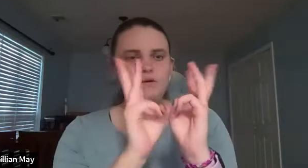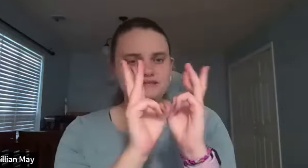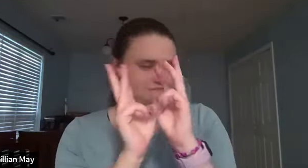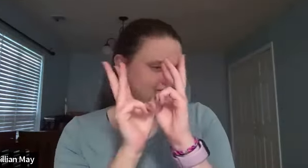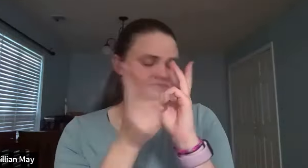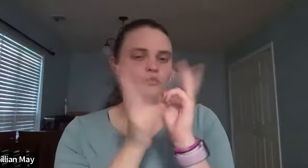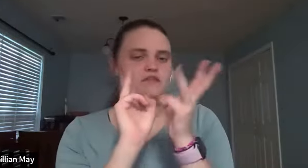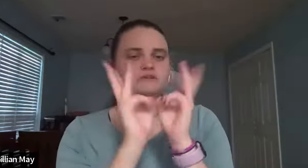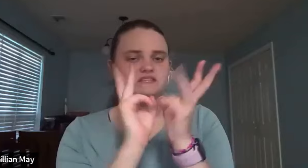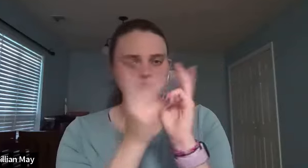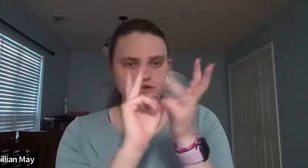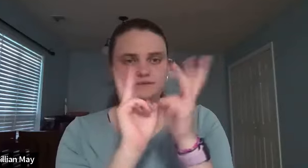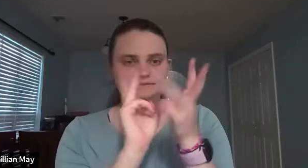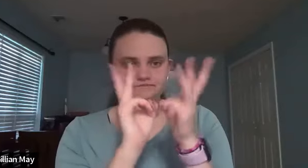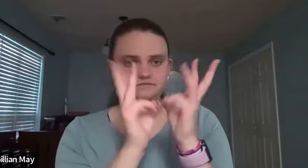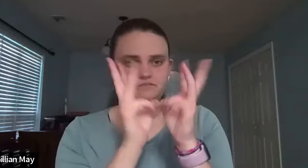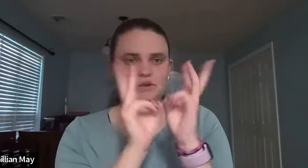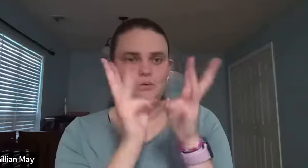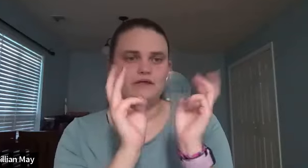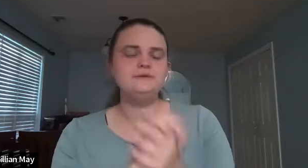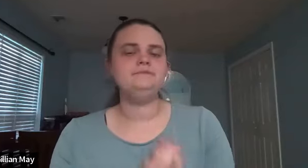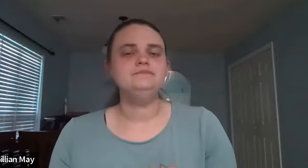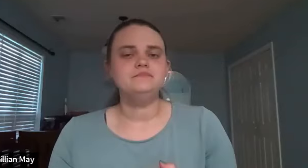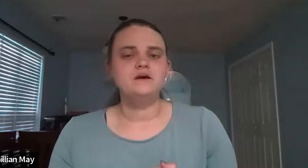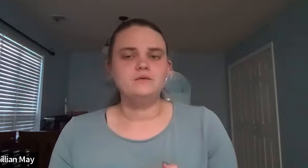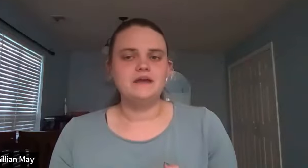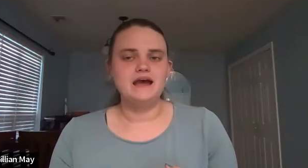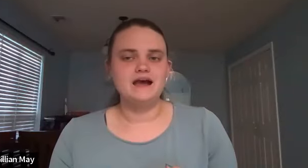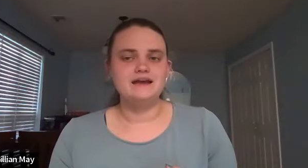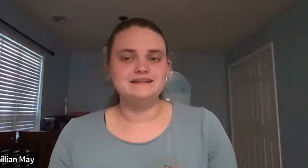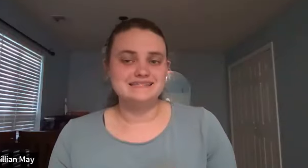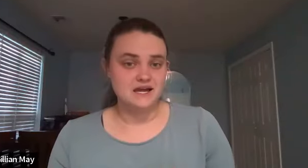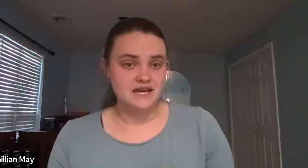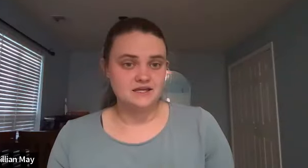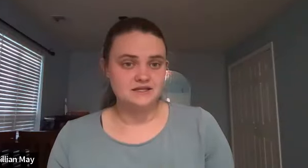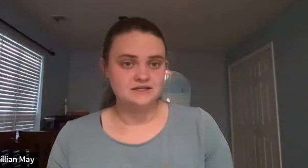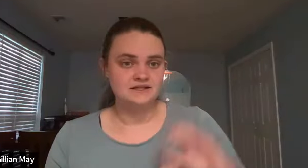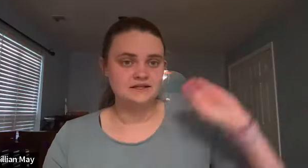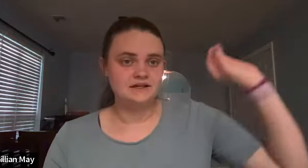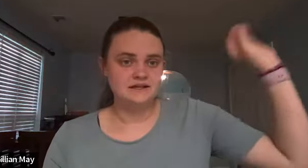always weather with the W's. Weather. We had sun.